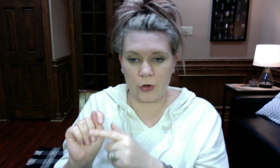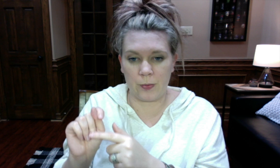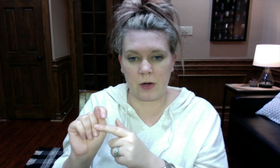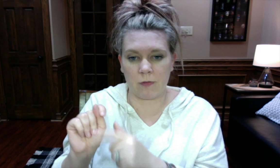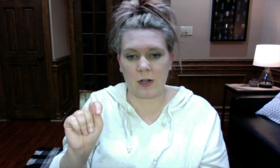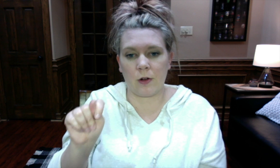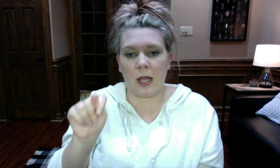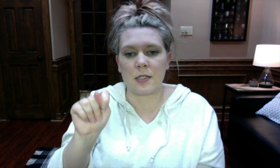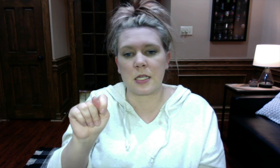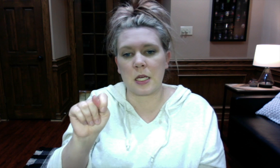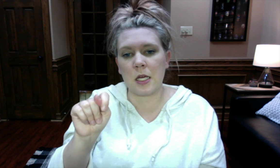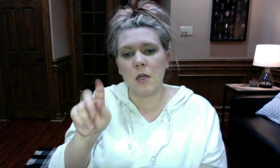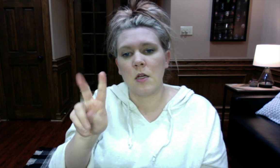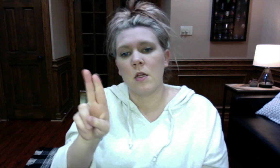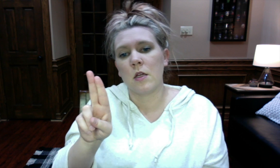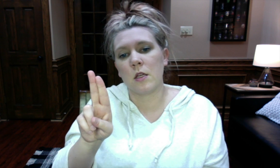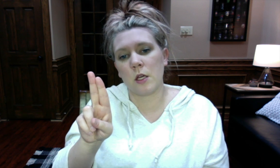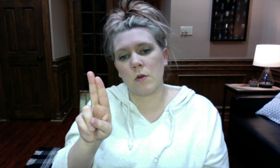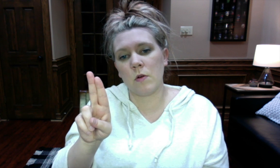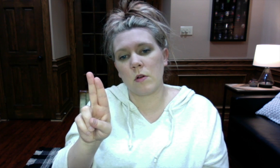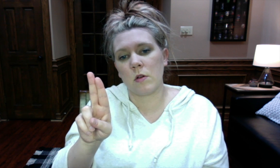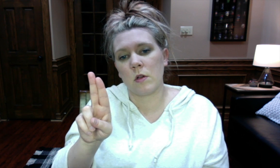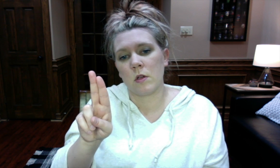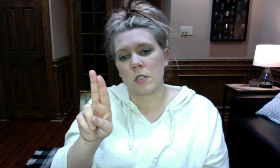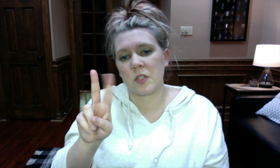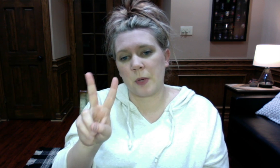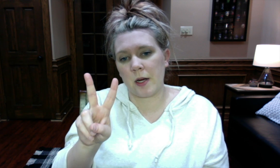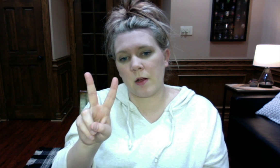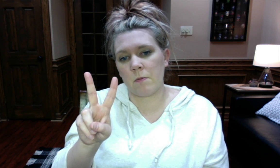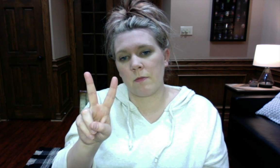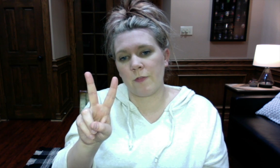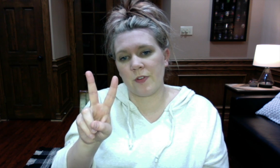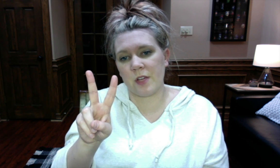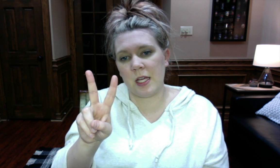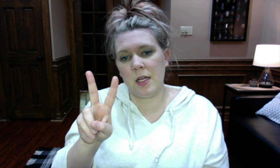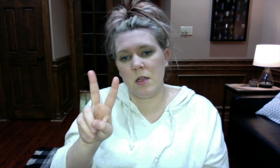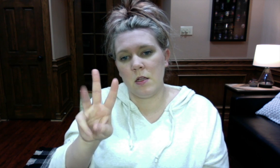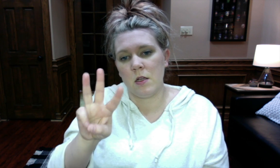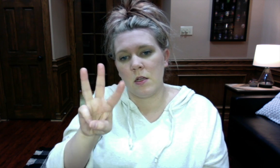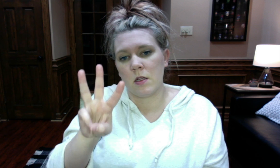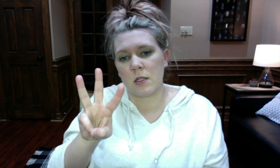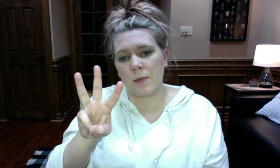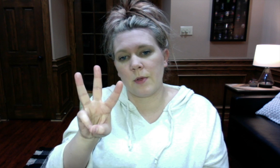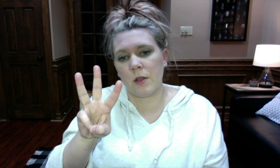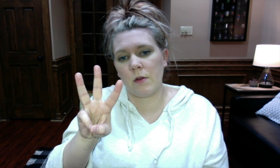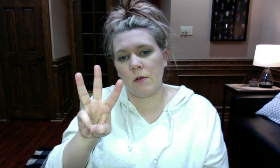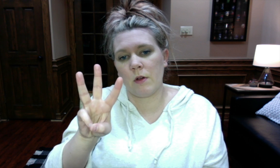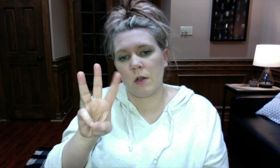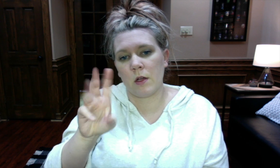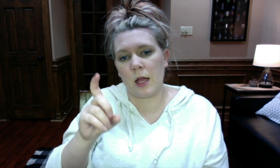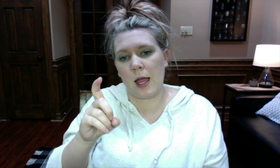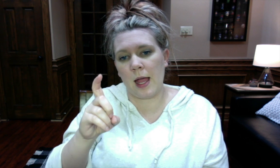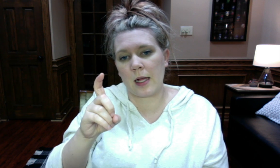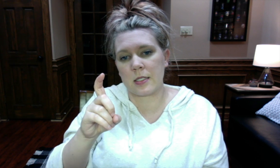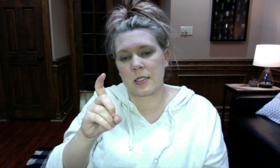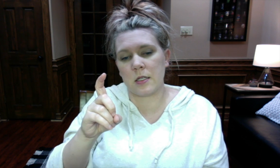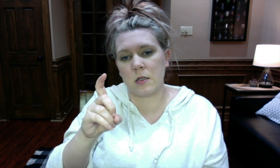middle finger, okay? T, U, spread them for V, W, X, just